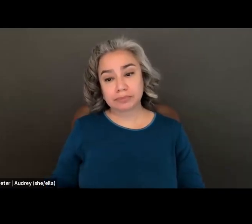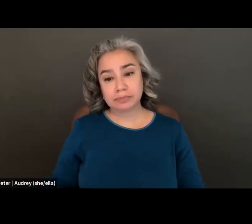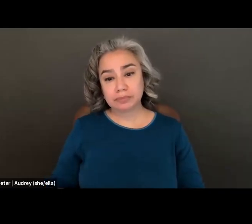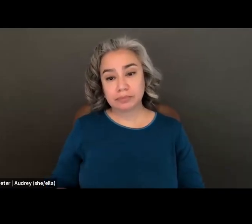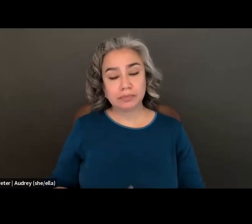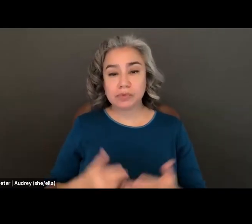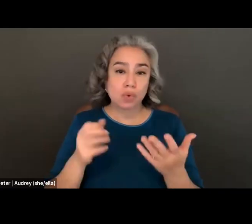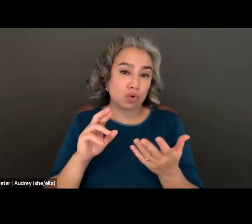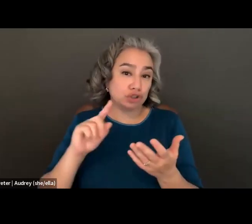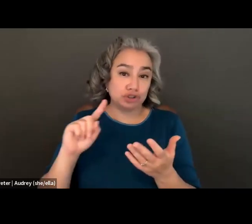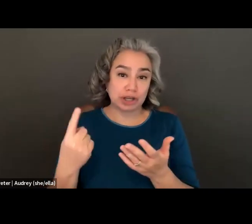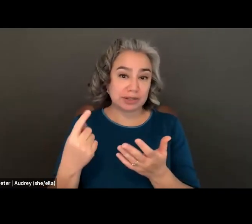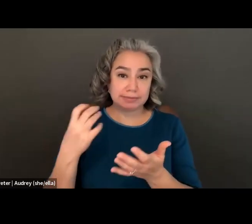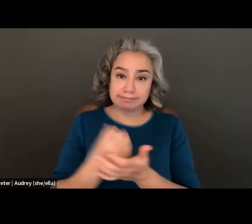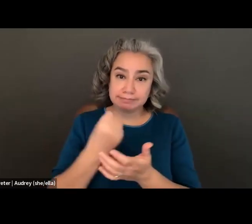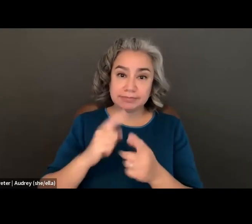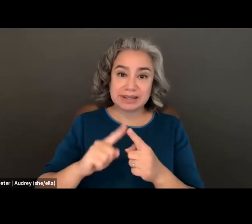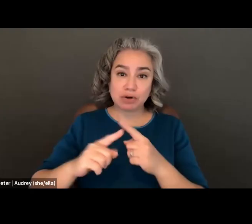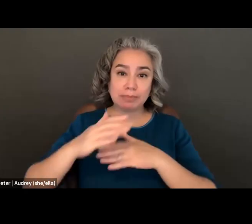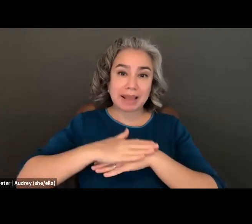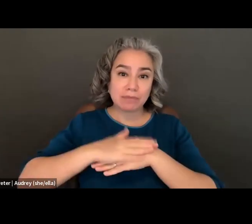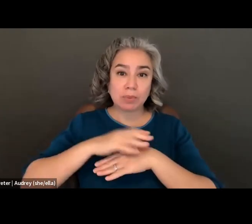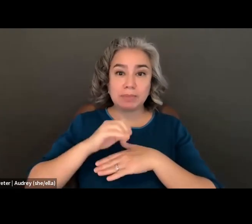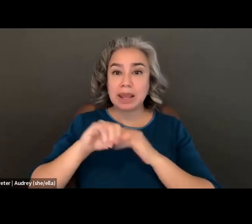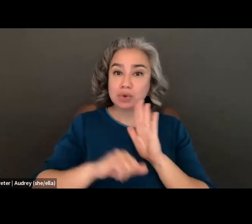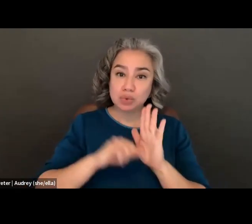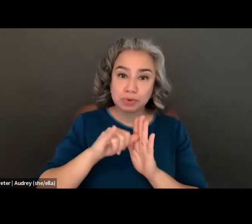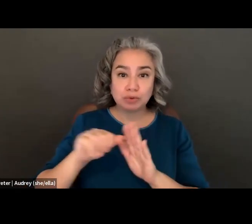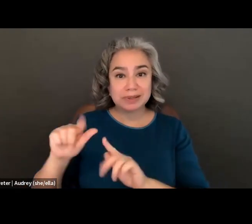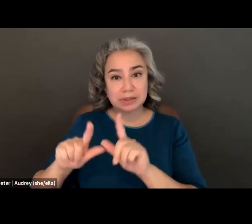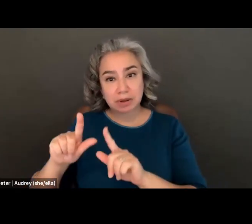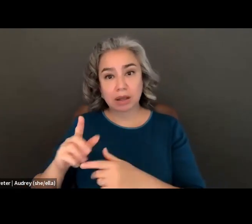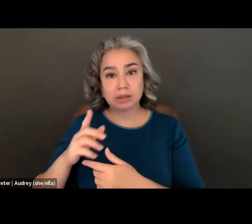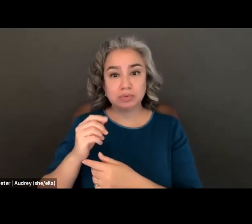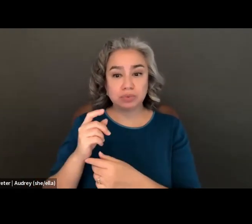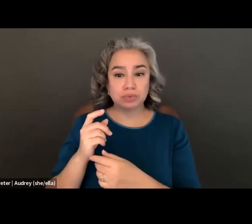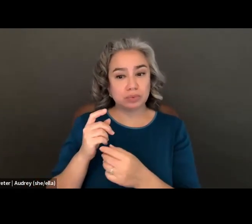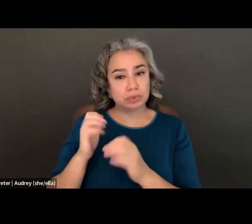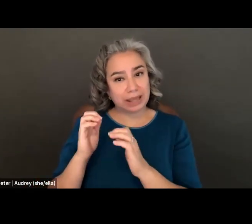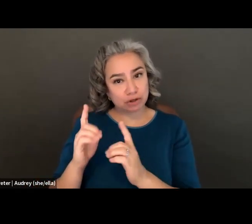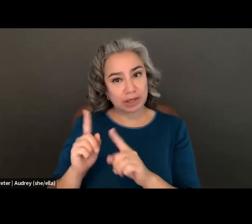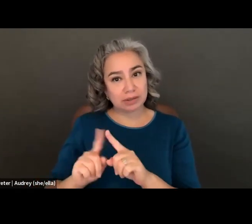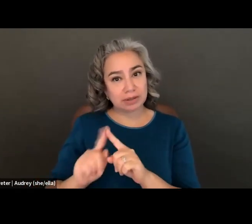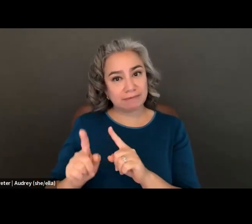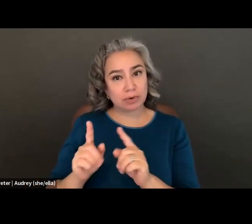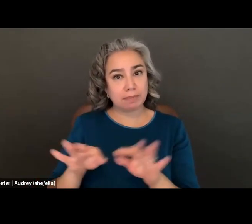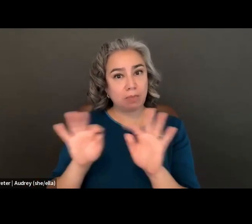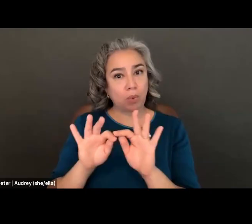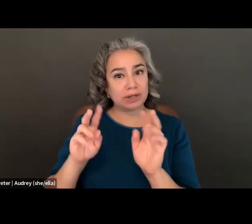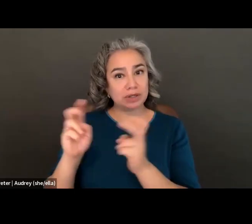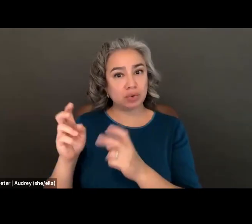or just leveraging platforms like YouTube and TikTok to educate audience on an important issue. Social